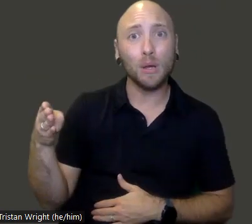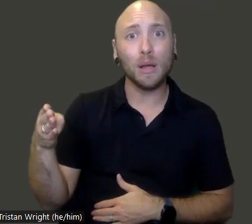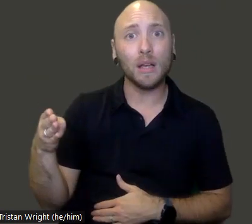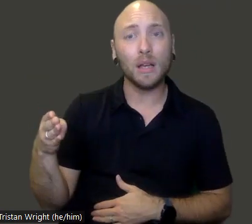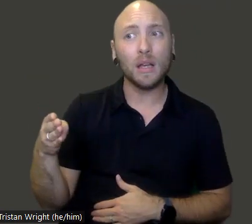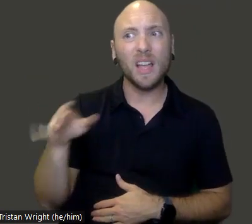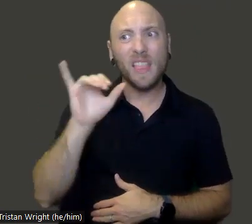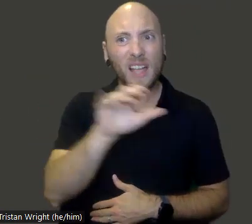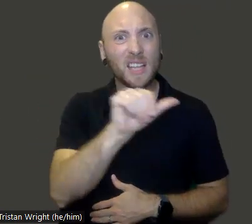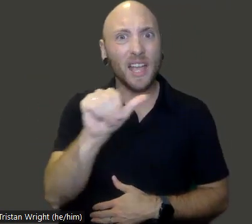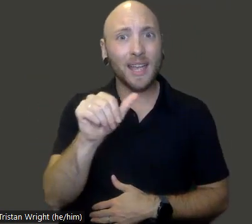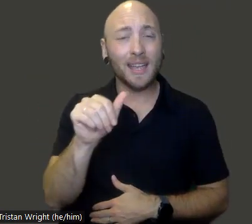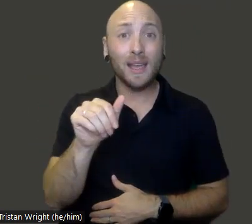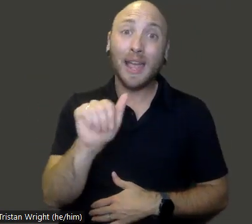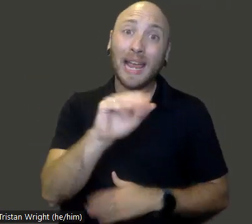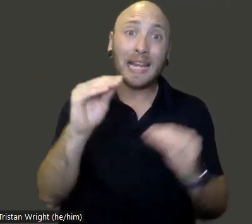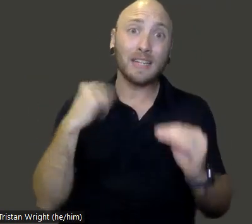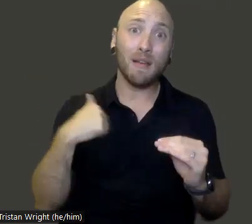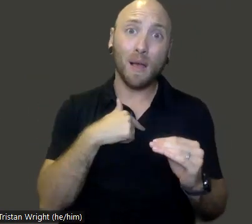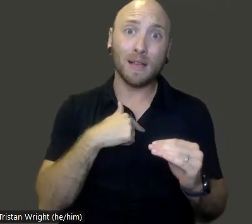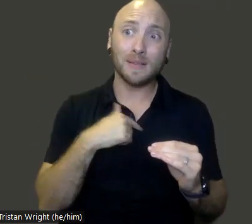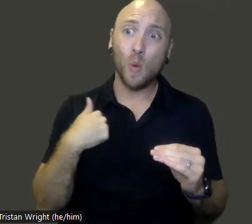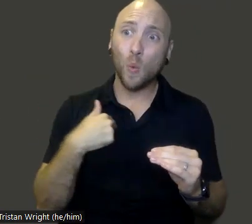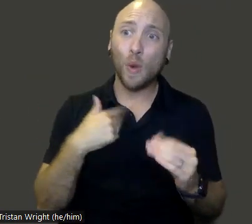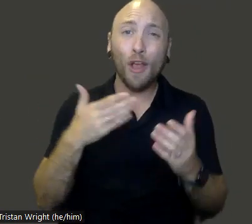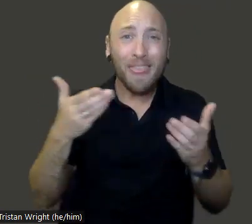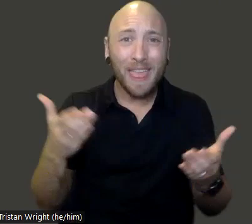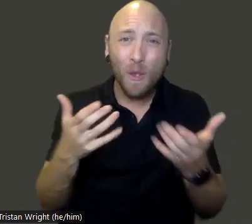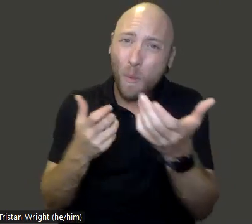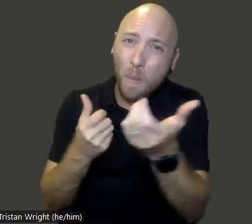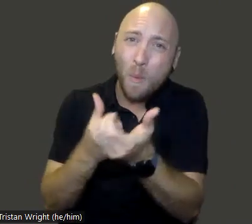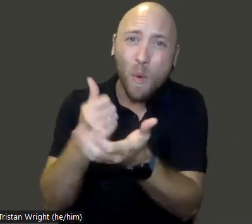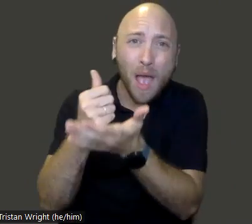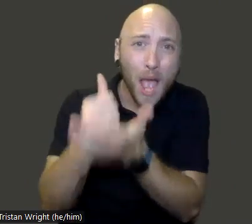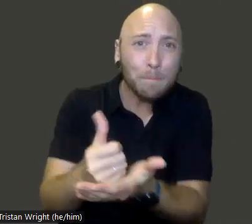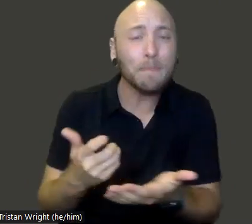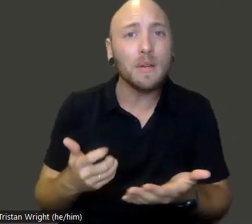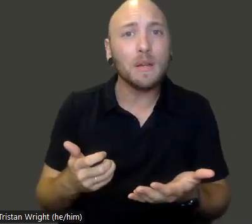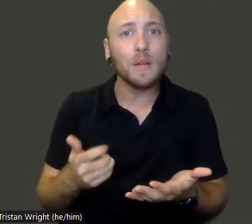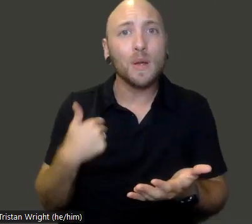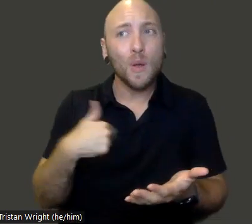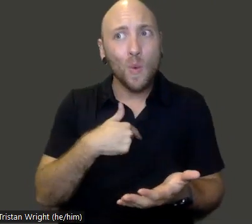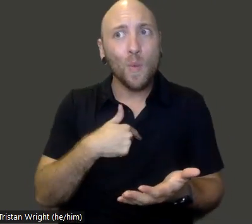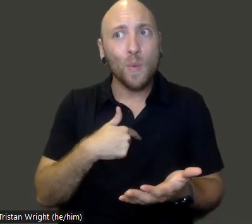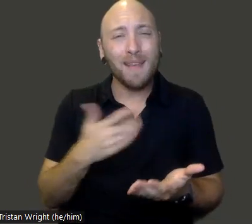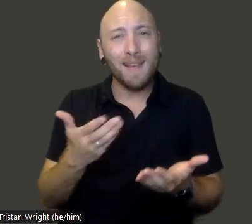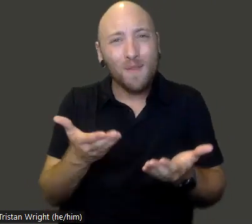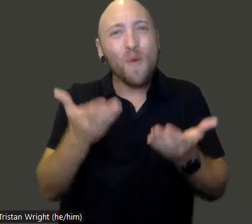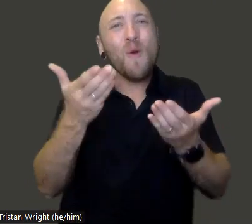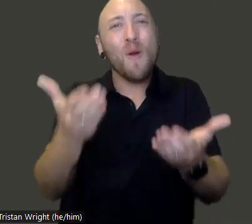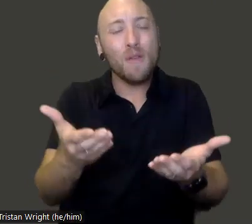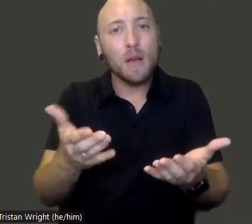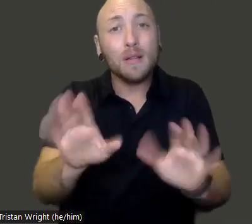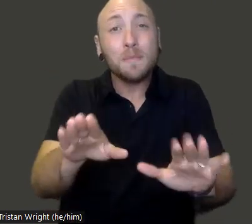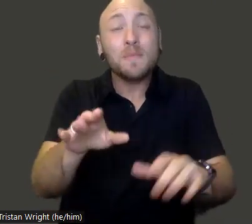Alcoholics Anonymous is to show up, right? And to and to be that helping hand, because I just didn't